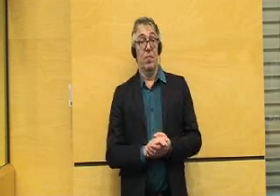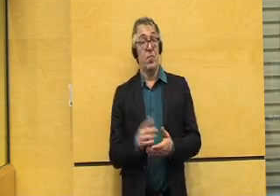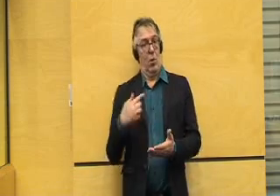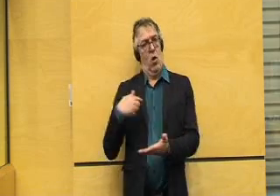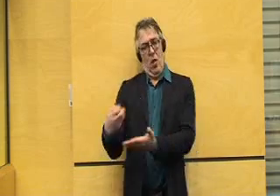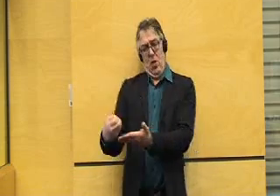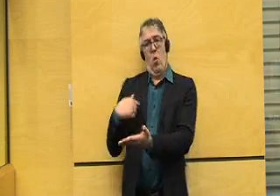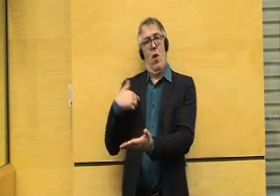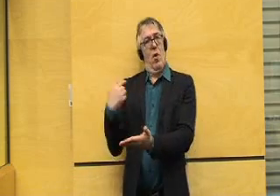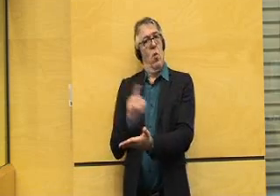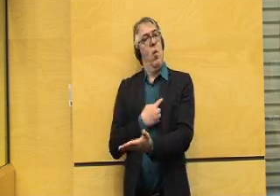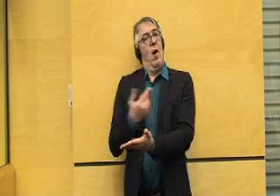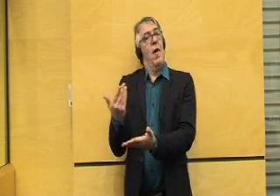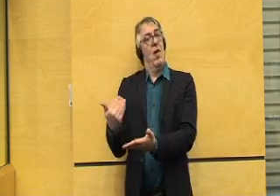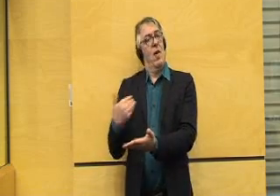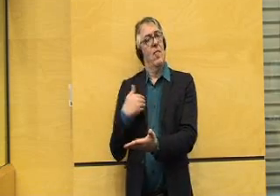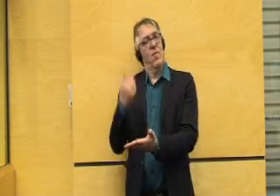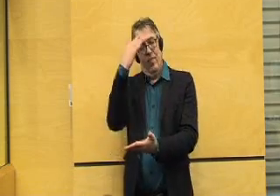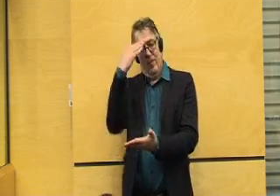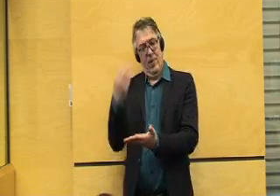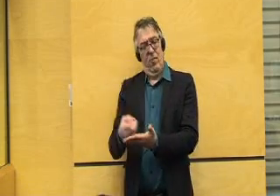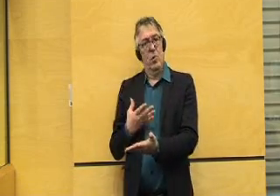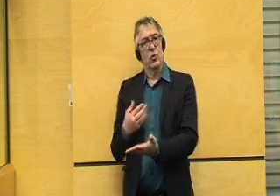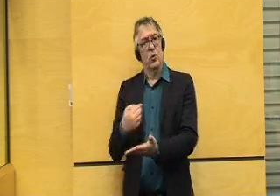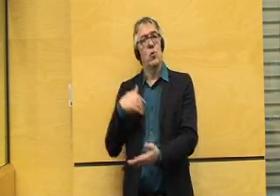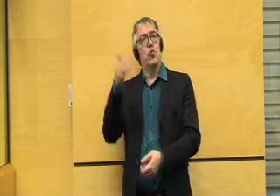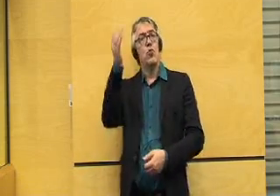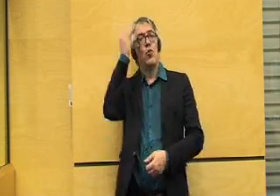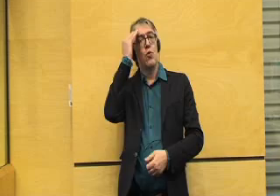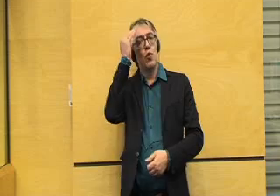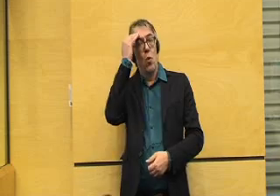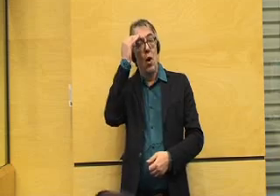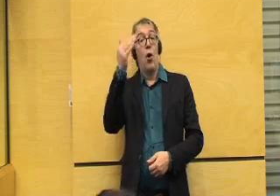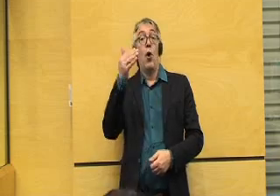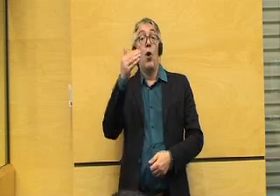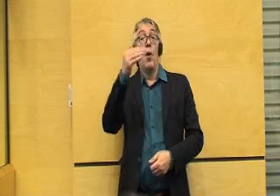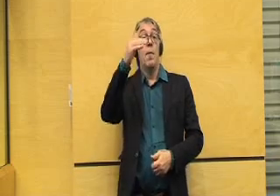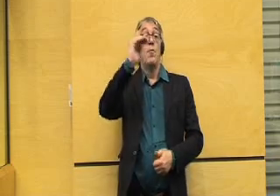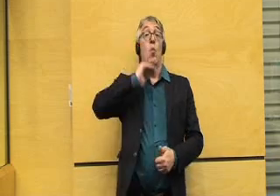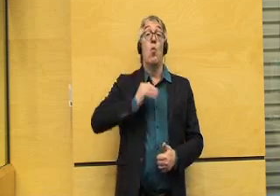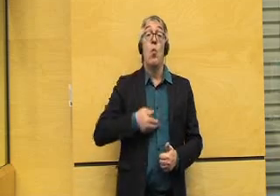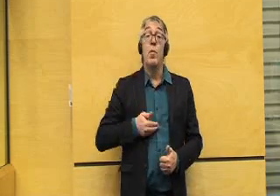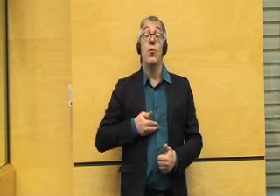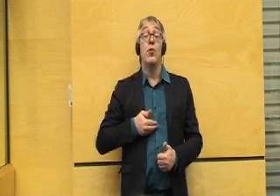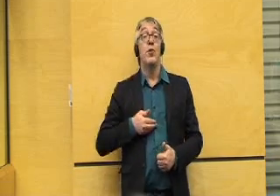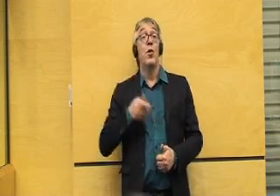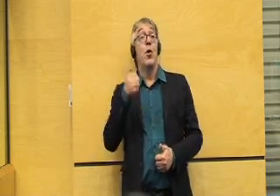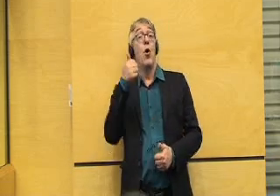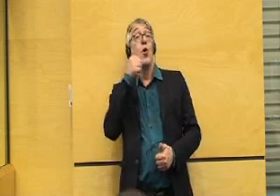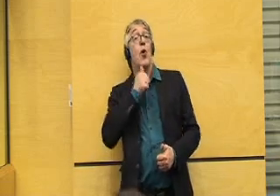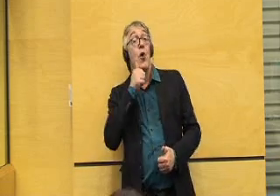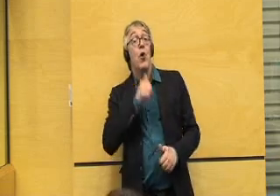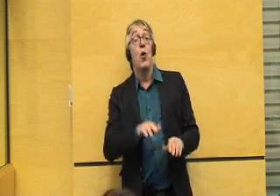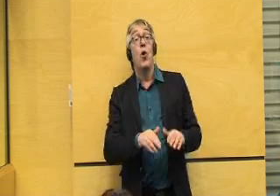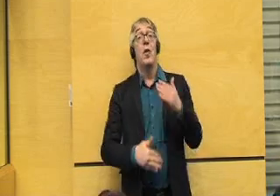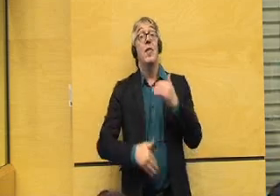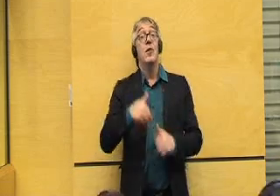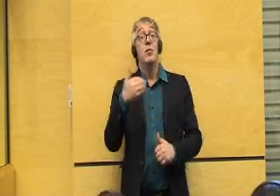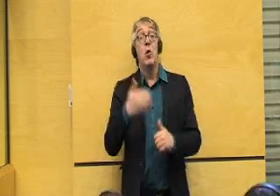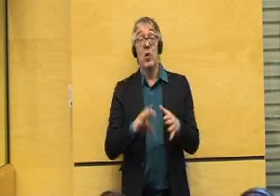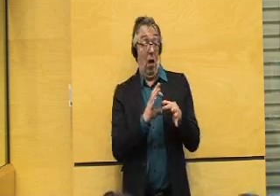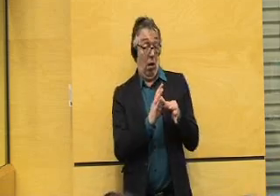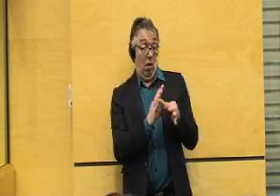to the committee, women with disabilities and girls with disabilities are not included in gender policy and law in